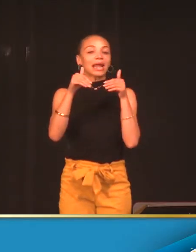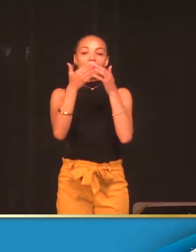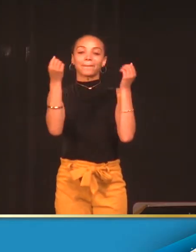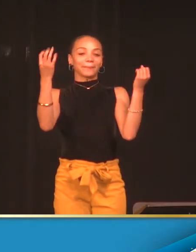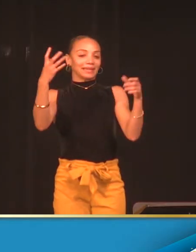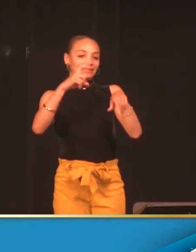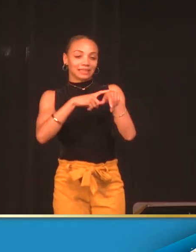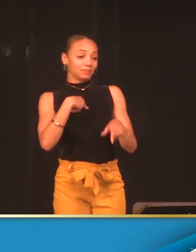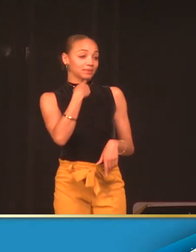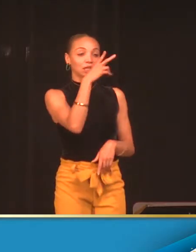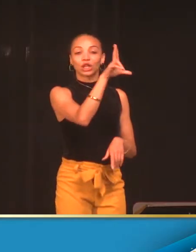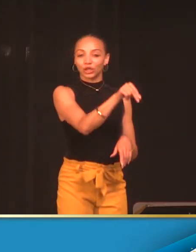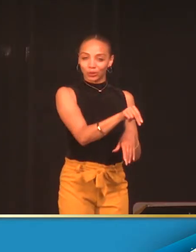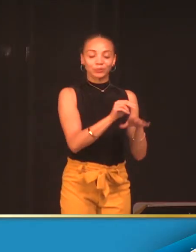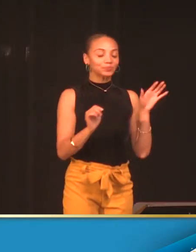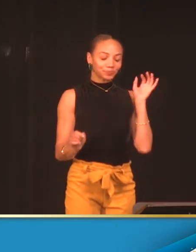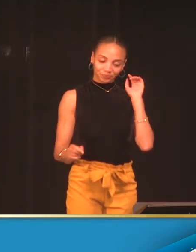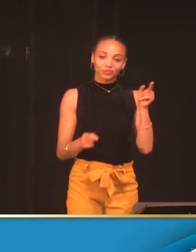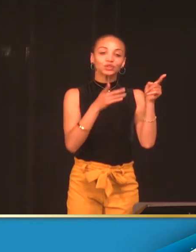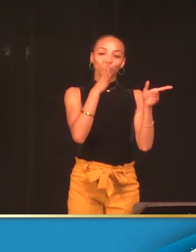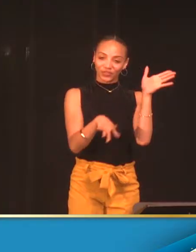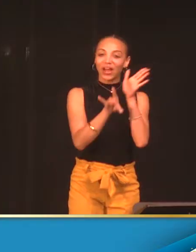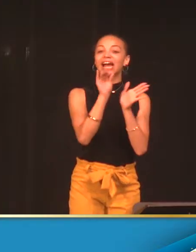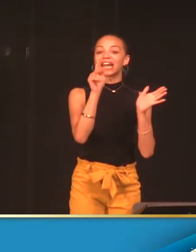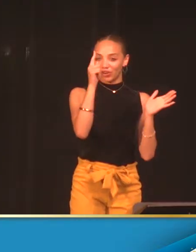in drive. Keep that curiosity.